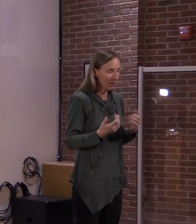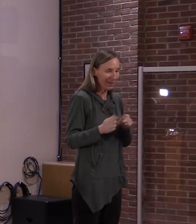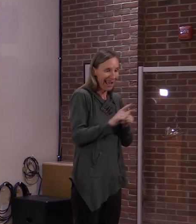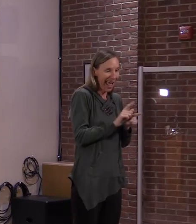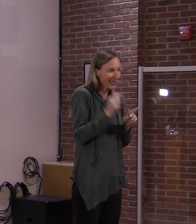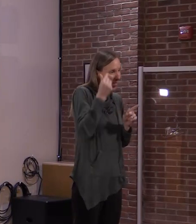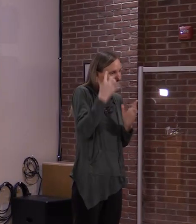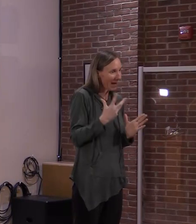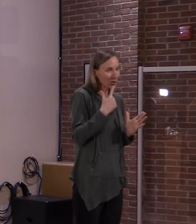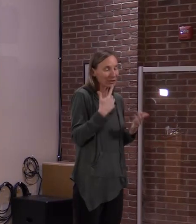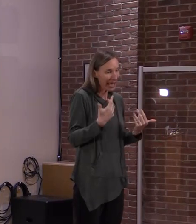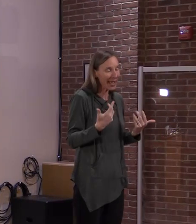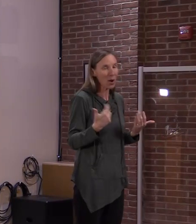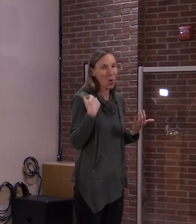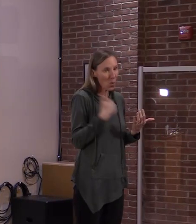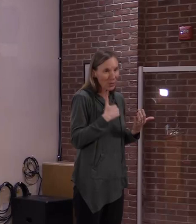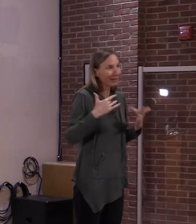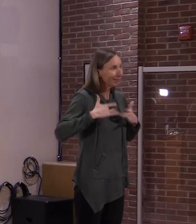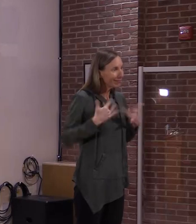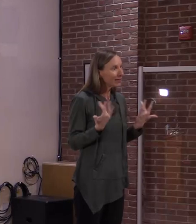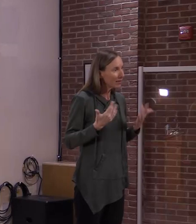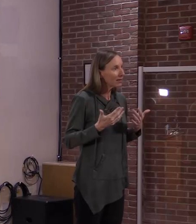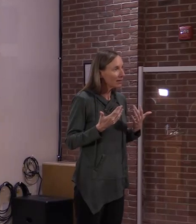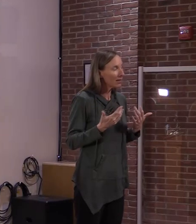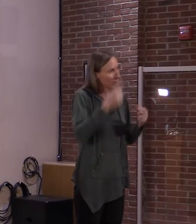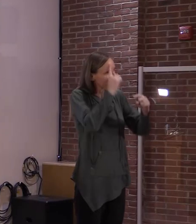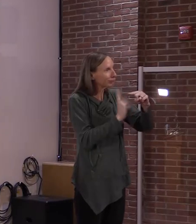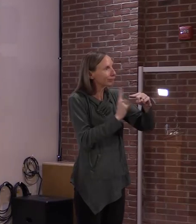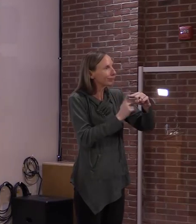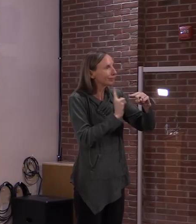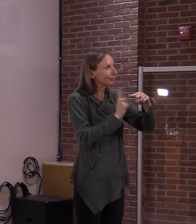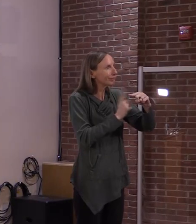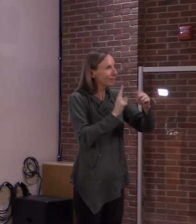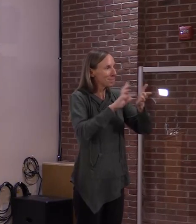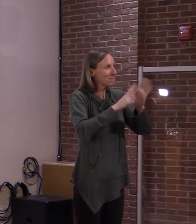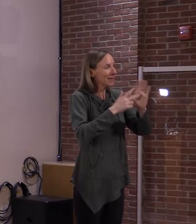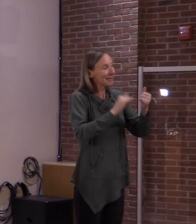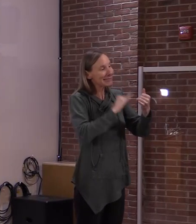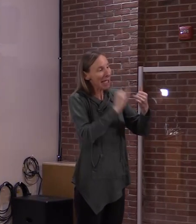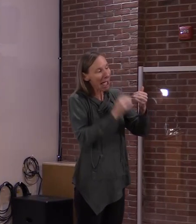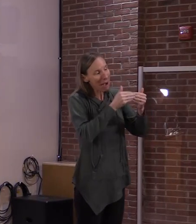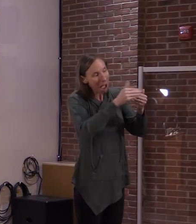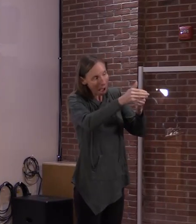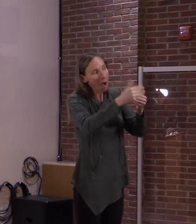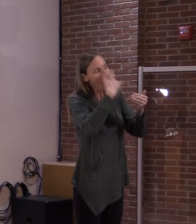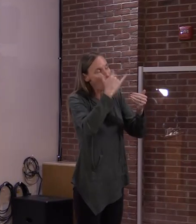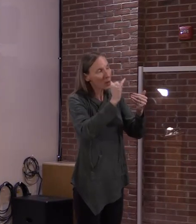said, I mean, you know, we're really sort of pretty optimistic about what that will mean at the end of the day.